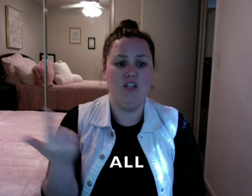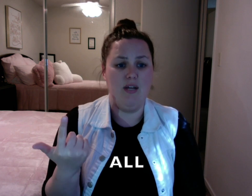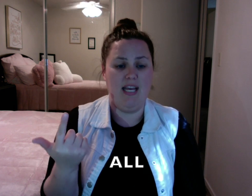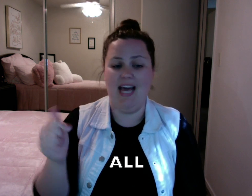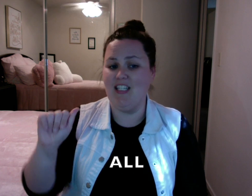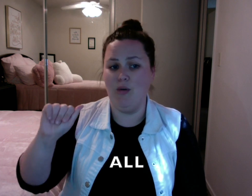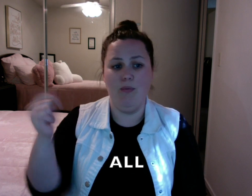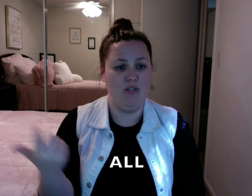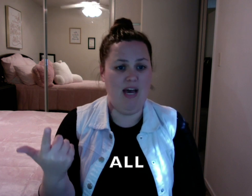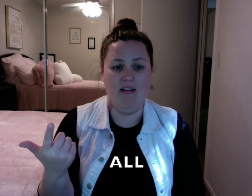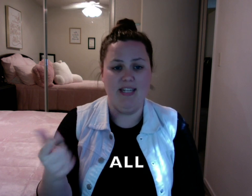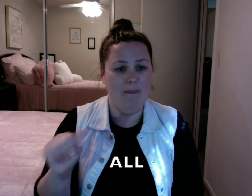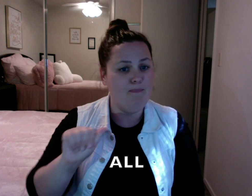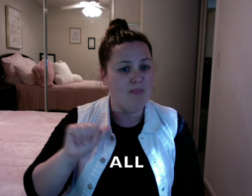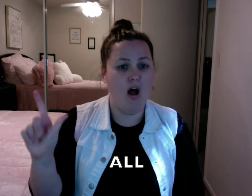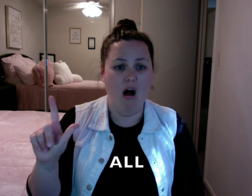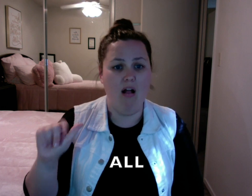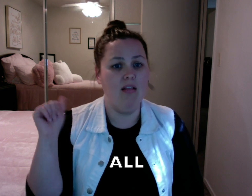it like that too. People do that all the time. All,